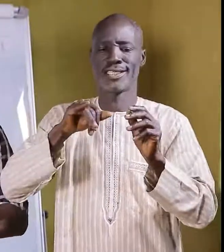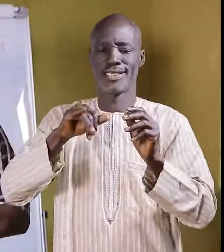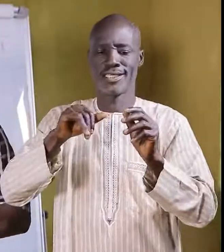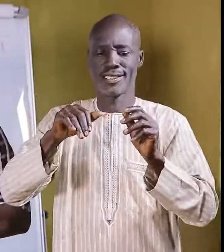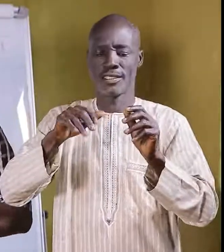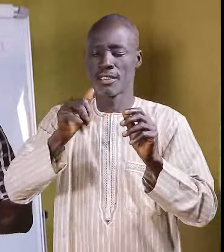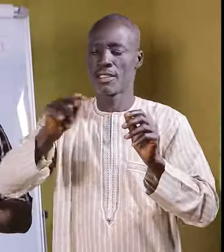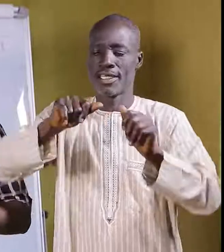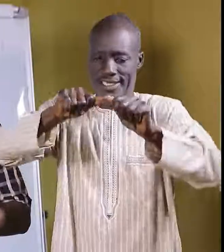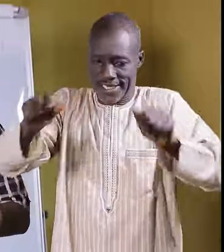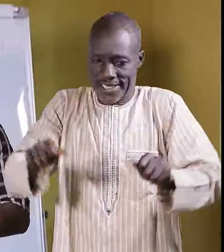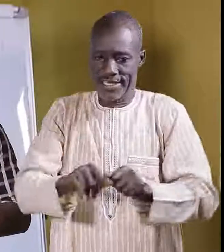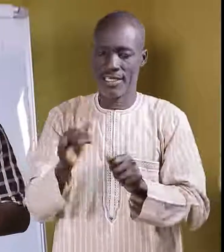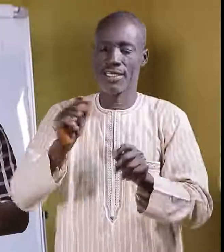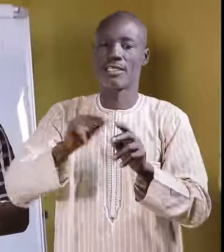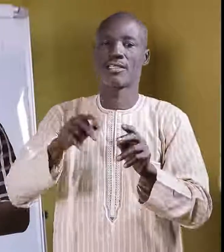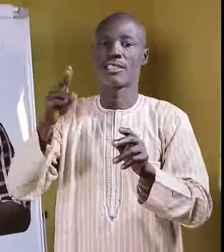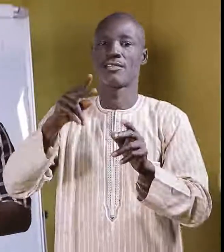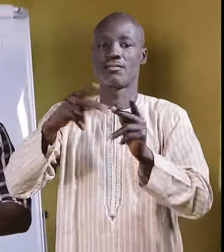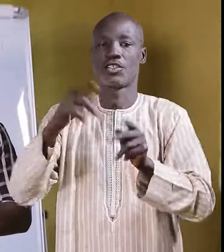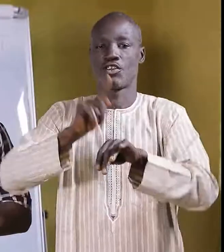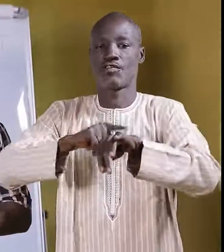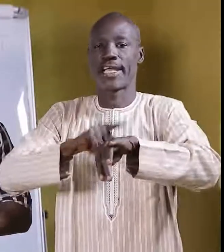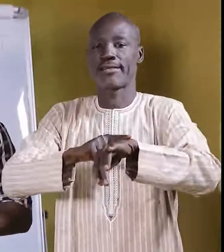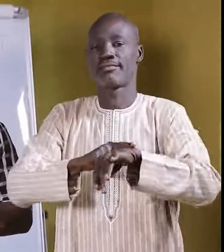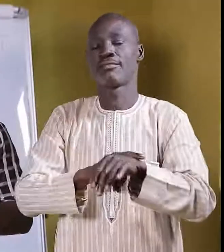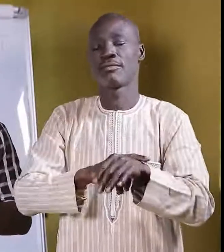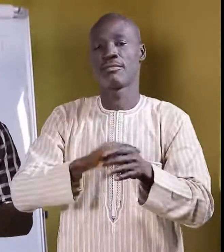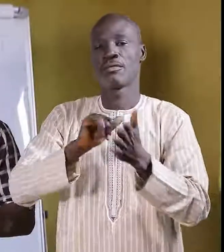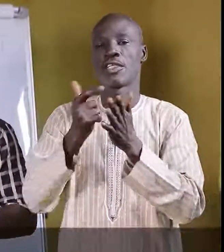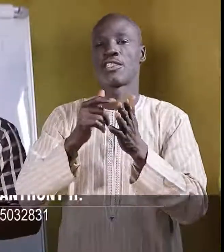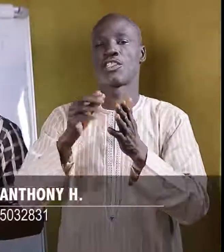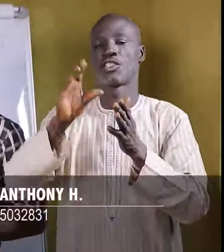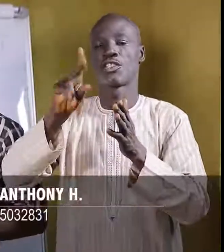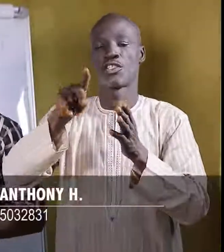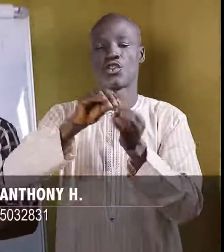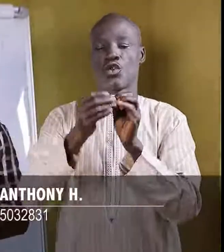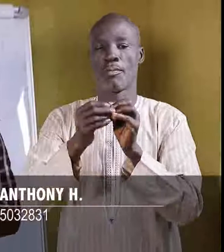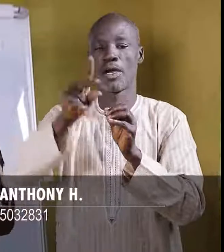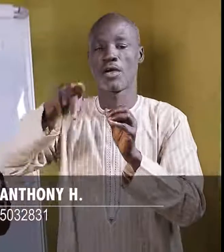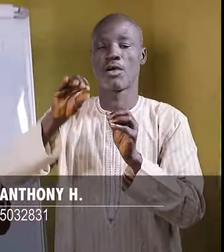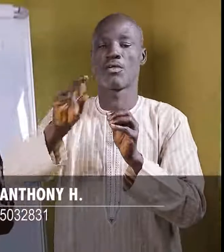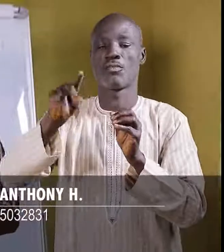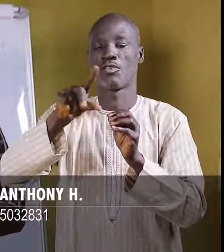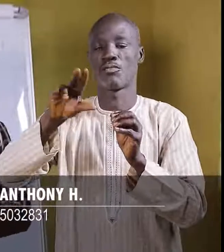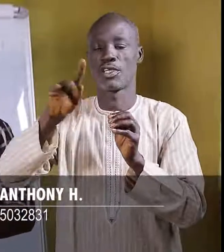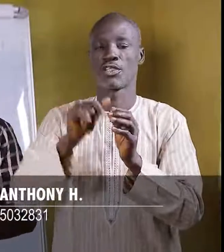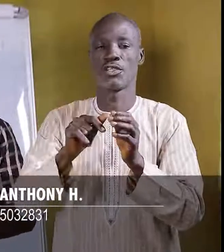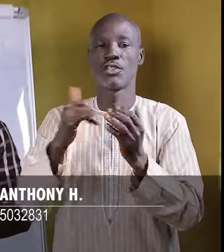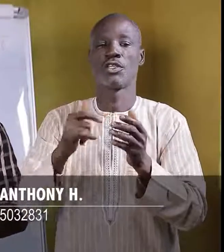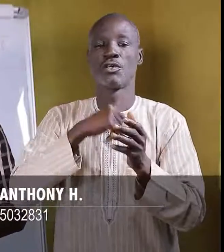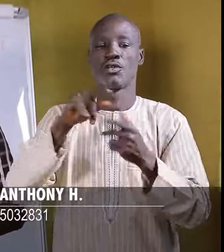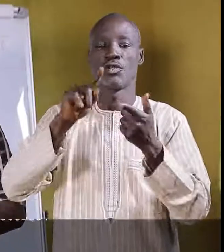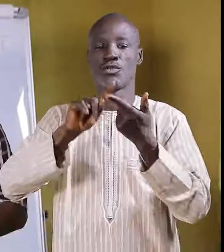area at a given period of time. That is population. Now, we are going